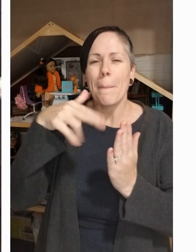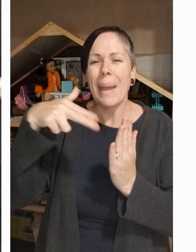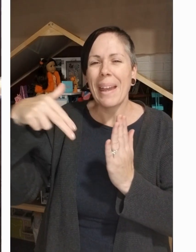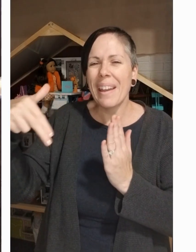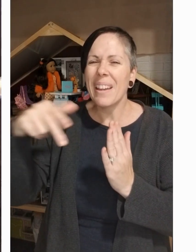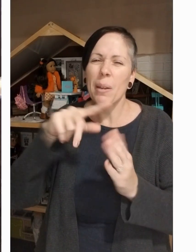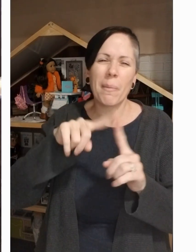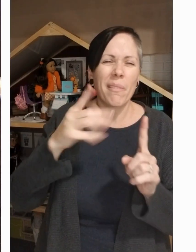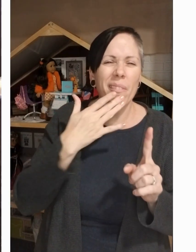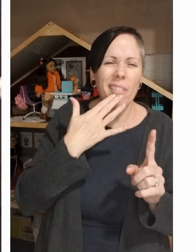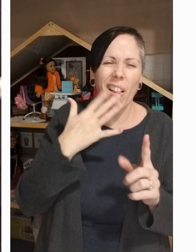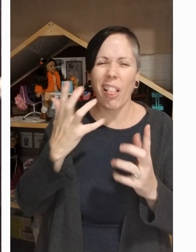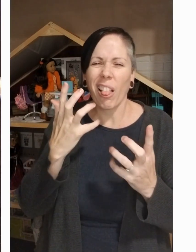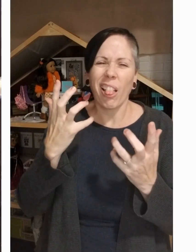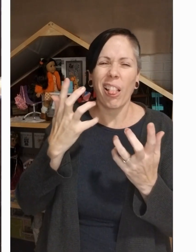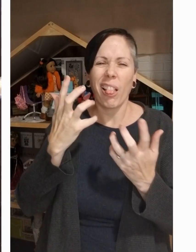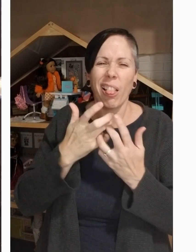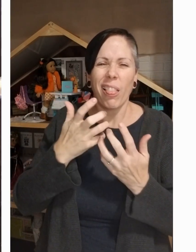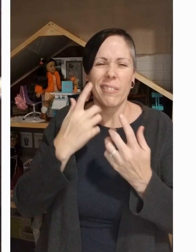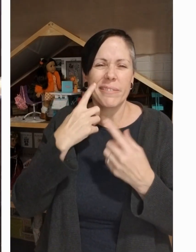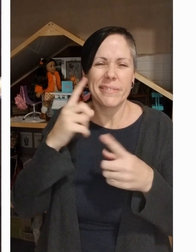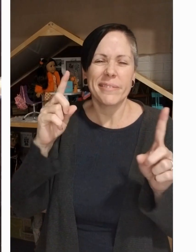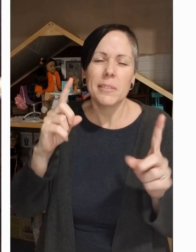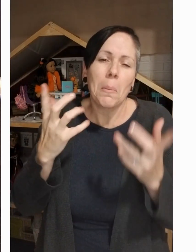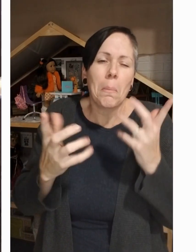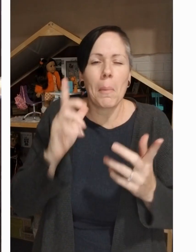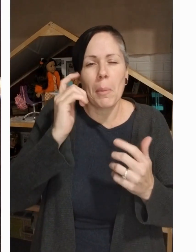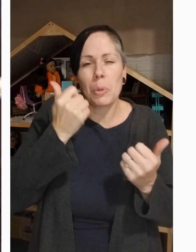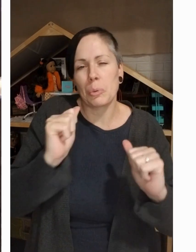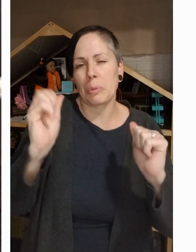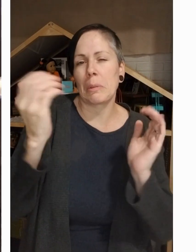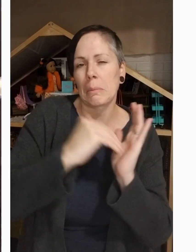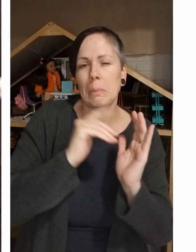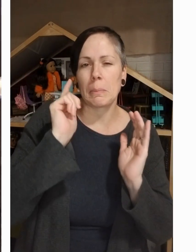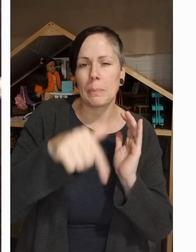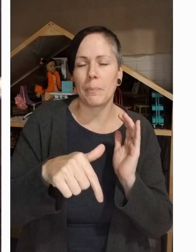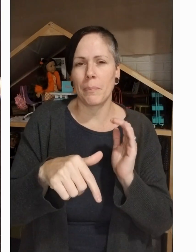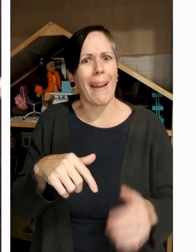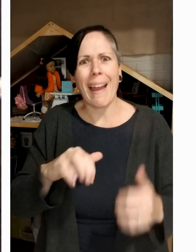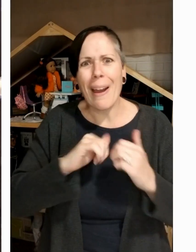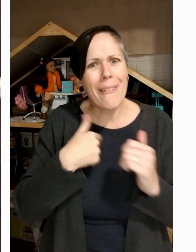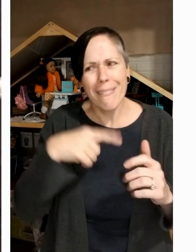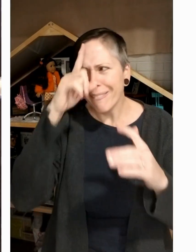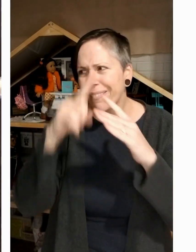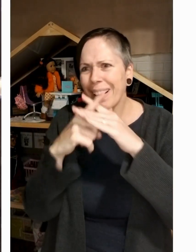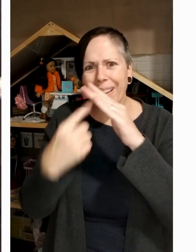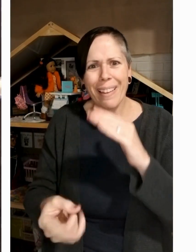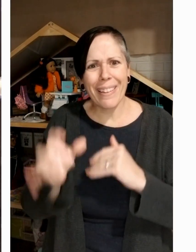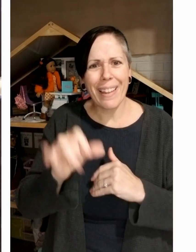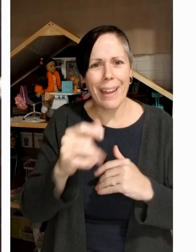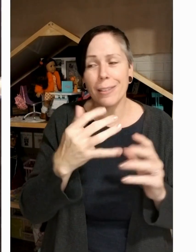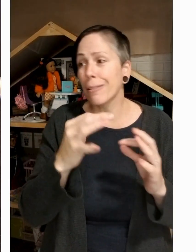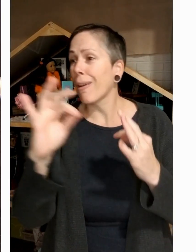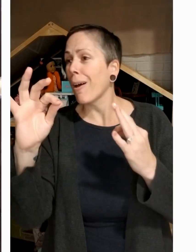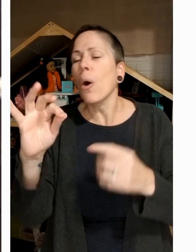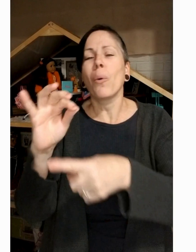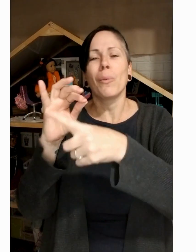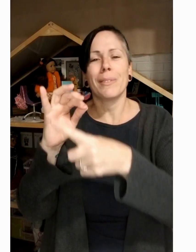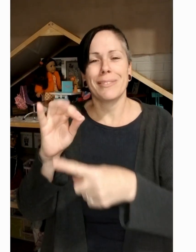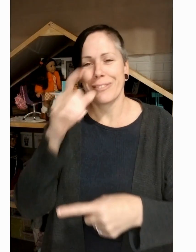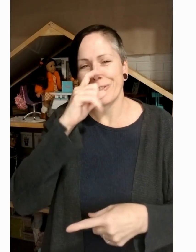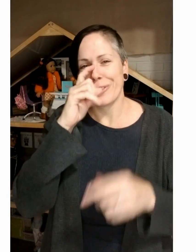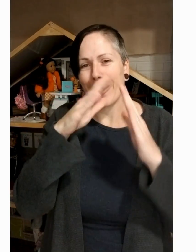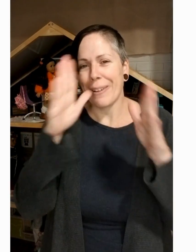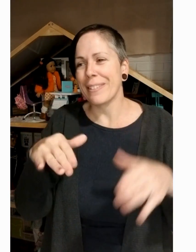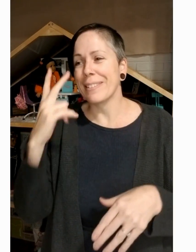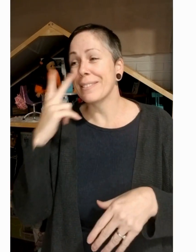was amazing. How did I almost forget that? The only reason I remembered it was because I glanced over at the dollhouse and there's the salad. So